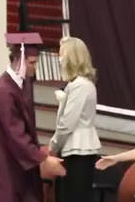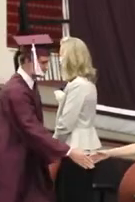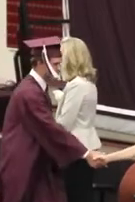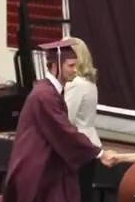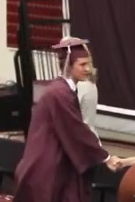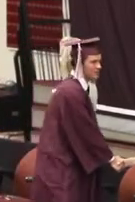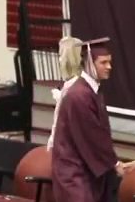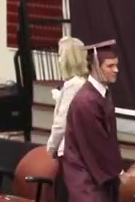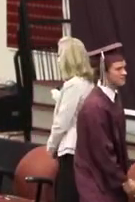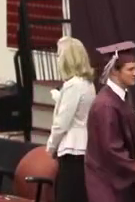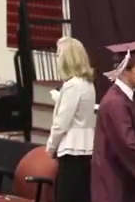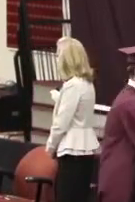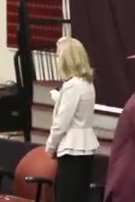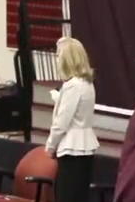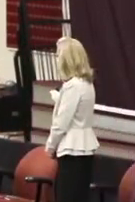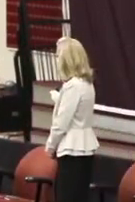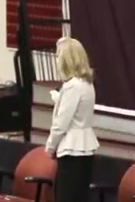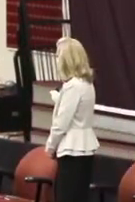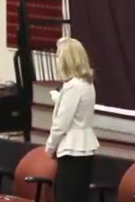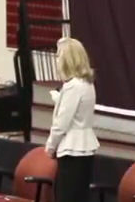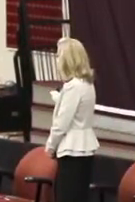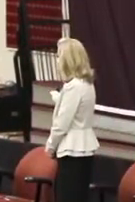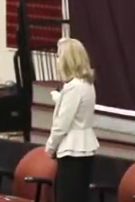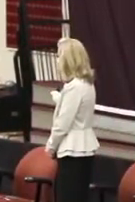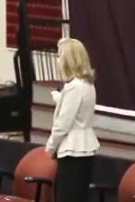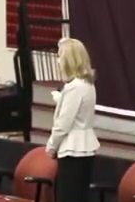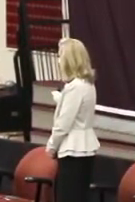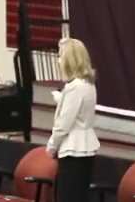Rayana Renee Long.